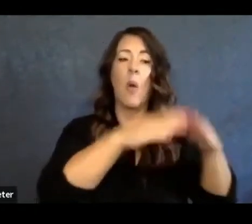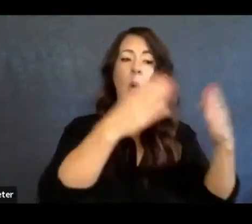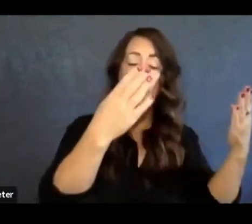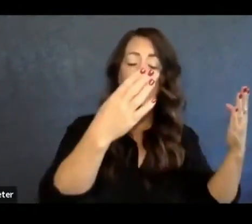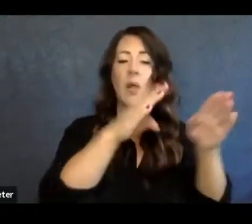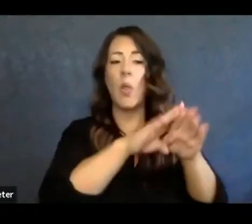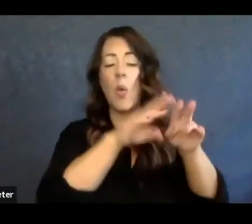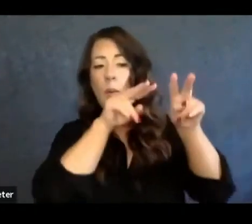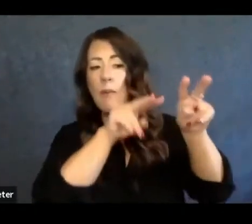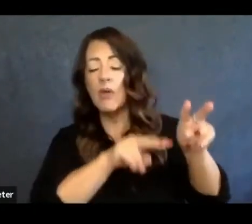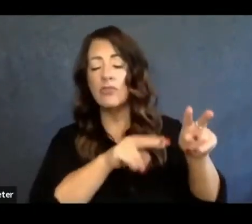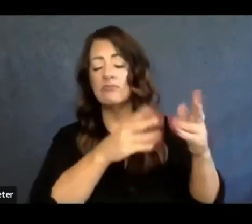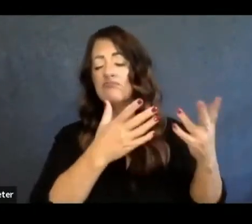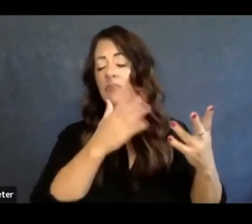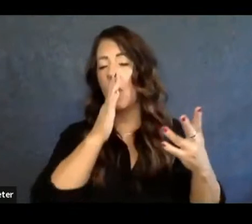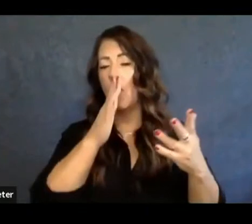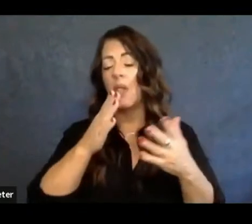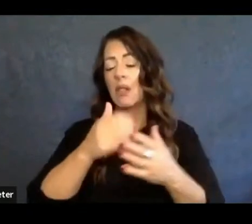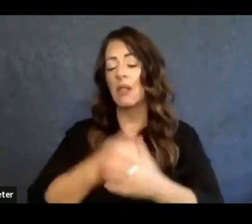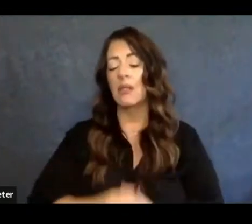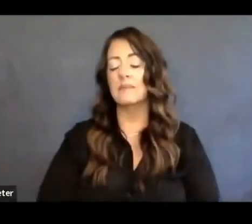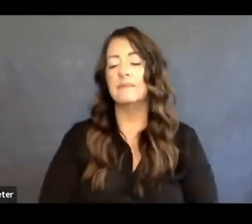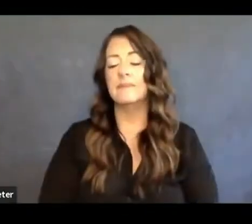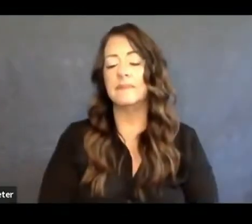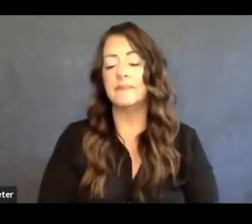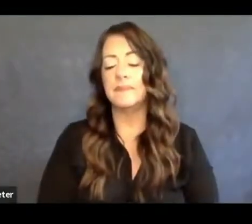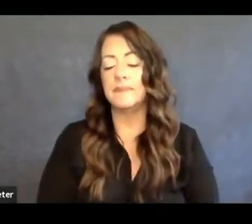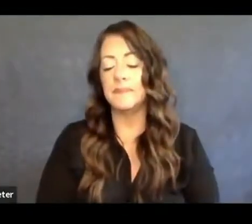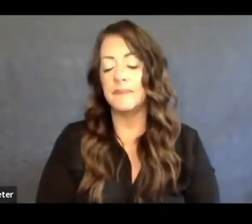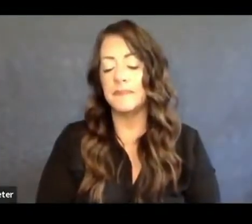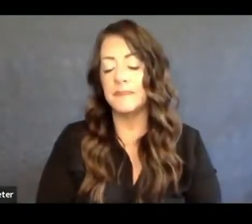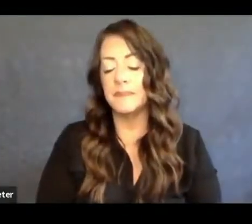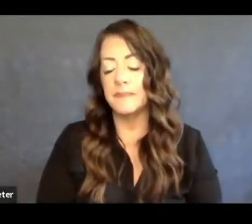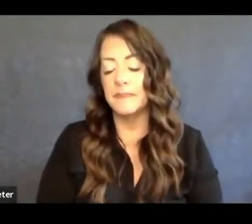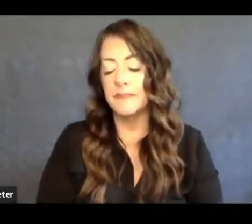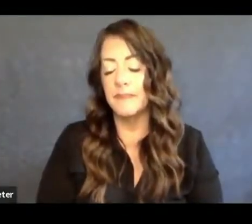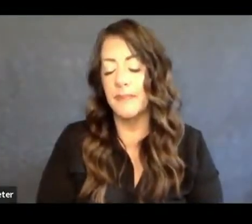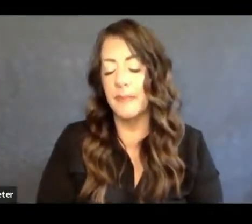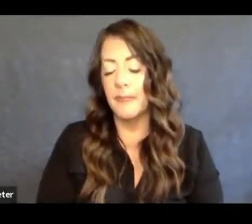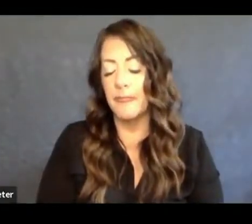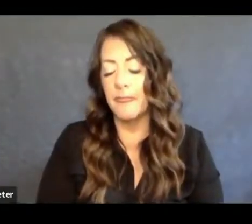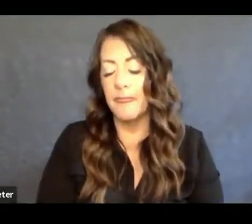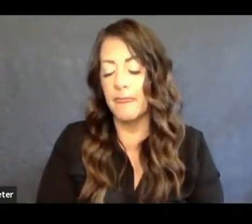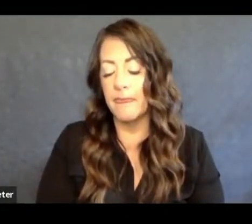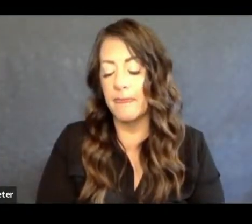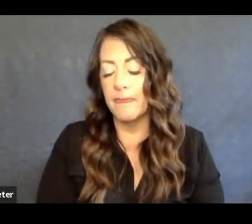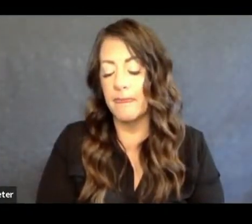in. Patrick Healy, ABC4 News, Los Angeles.